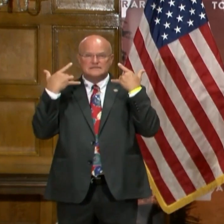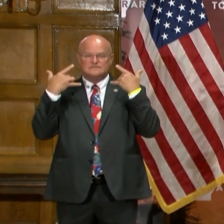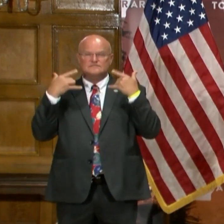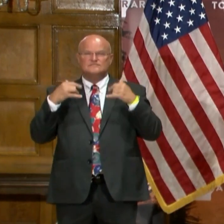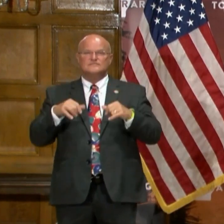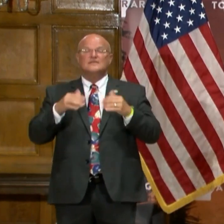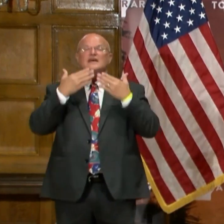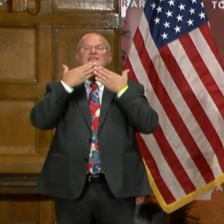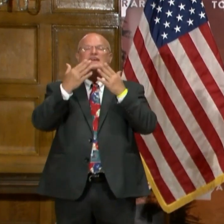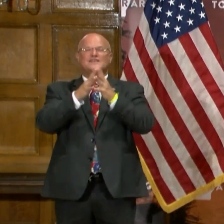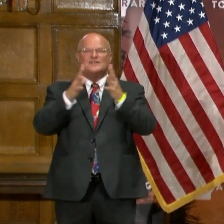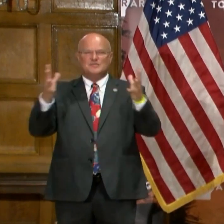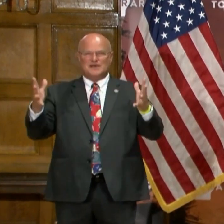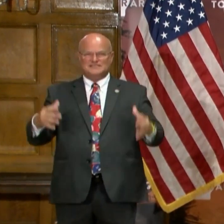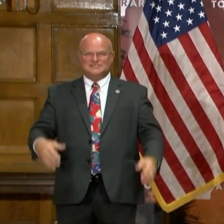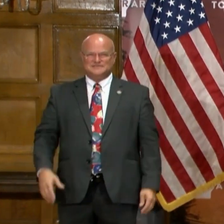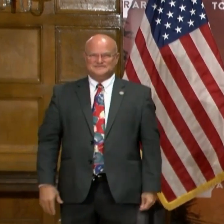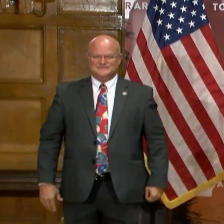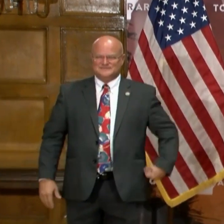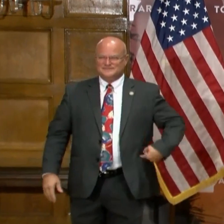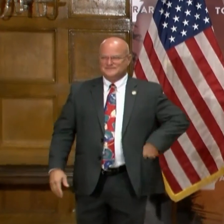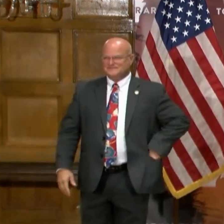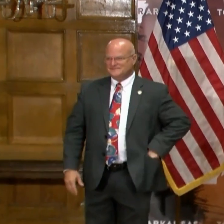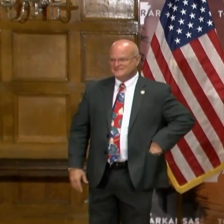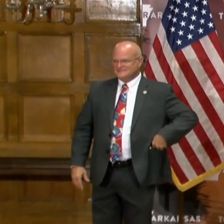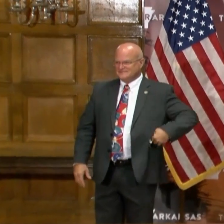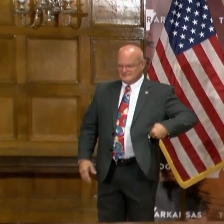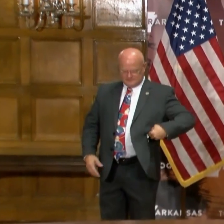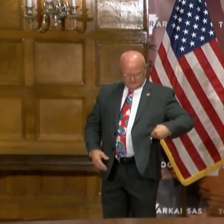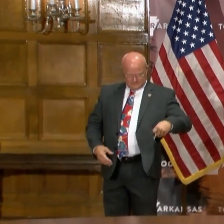way. Thank you all very much.